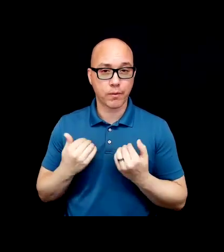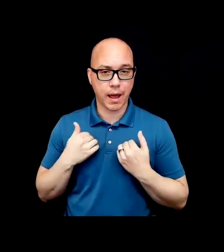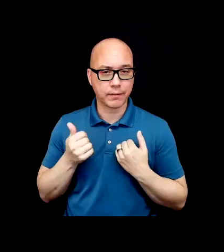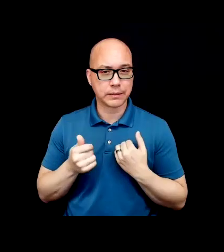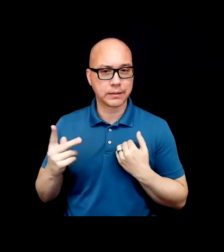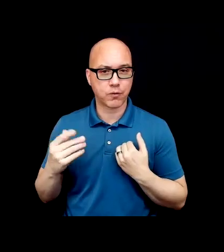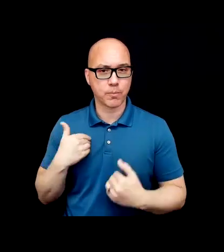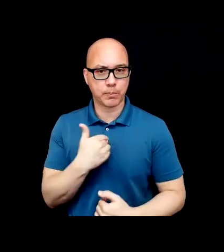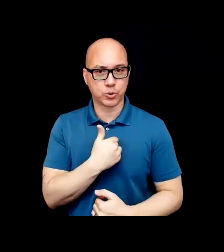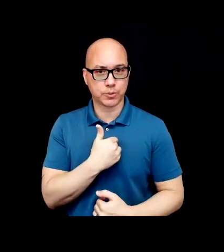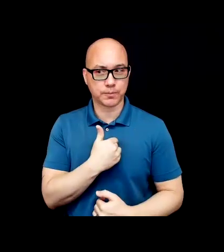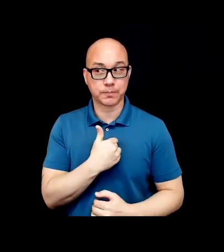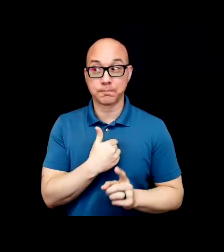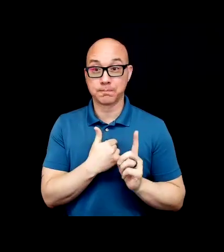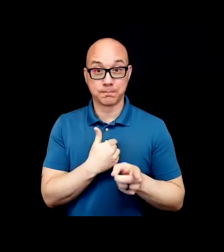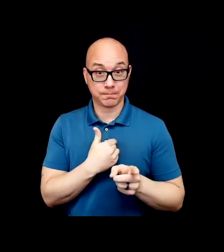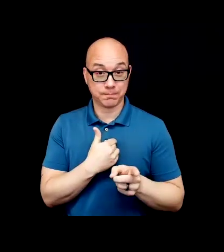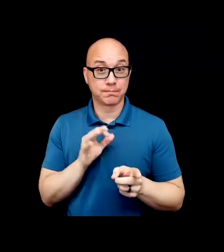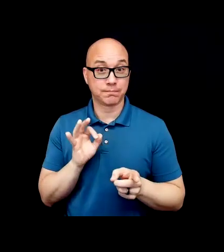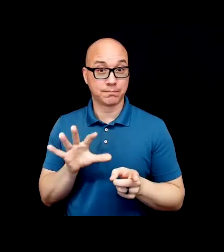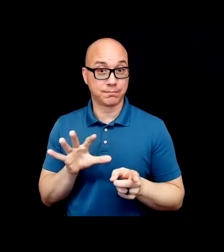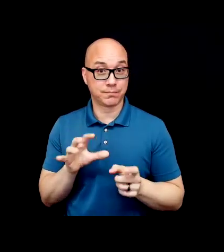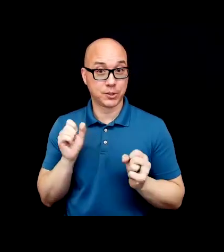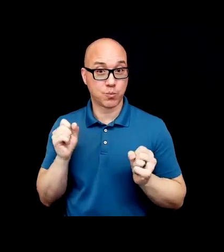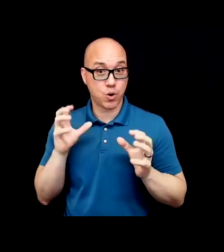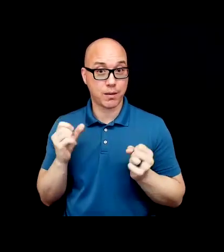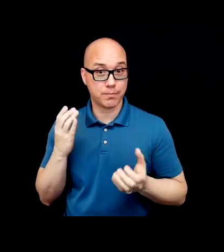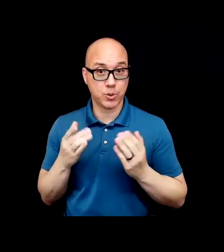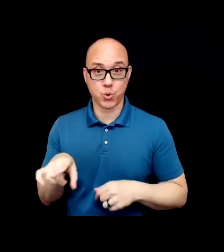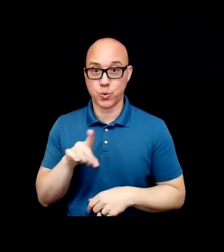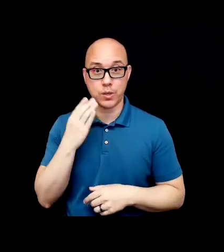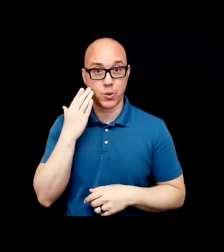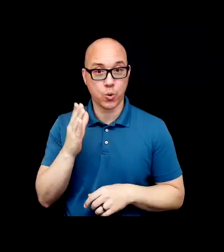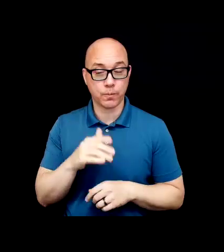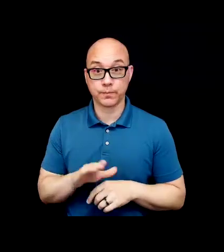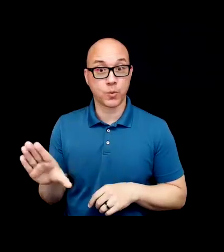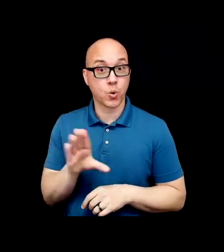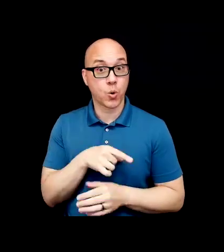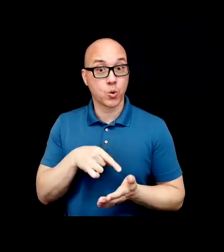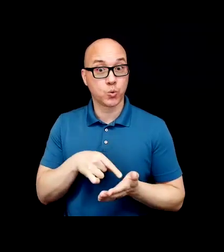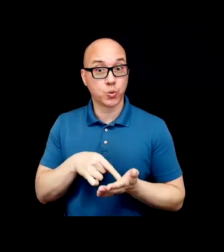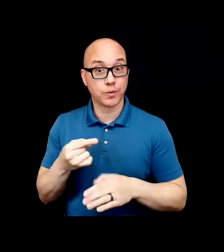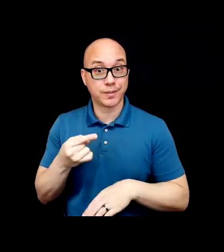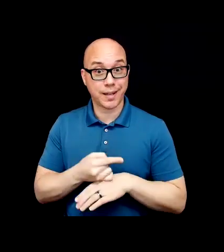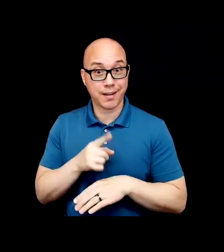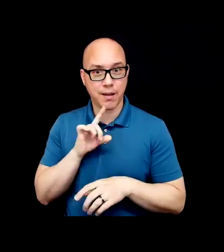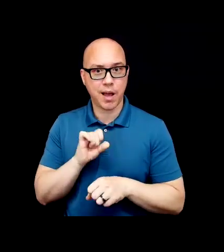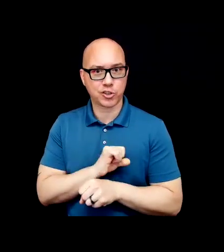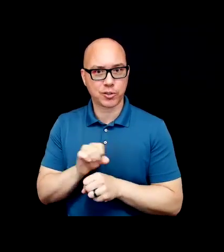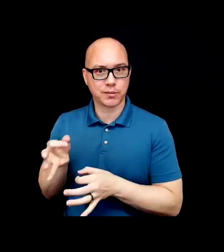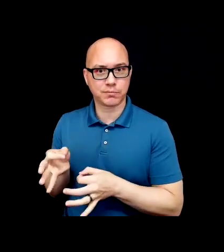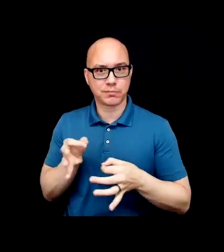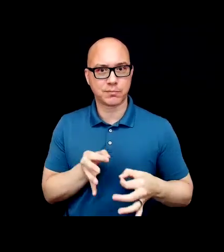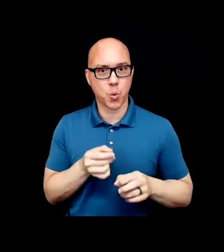surprise here that I want to make sure that you know. So your deadline is 30 days before